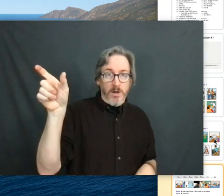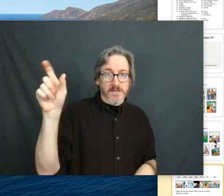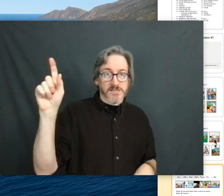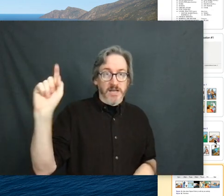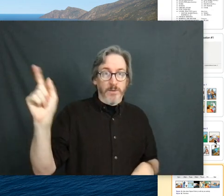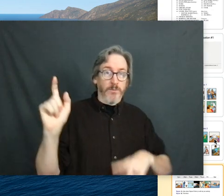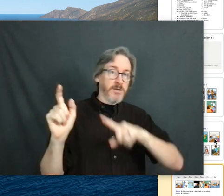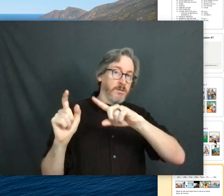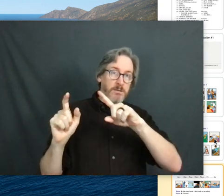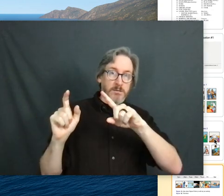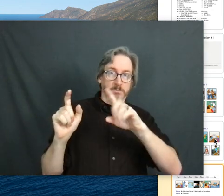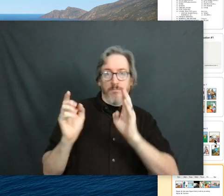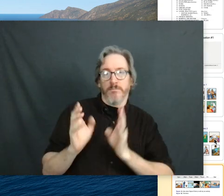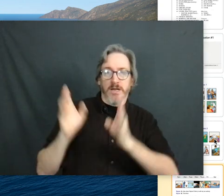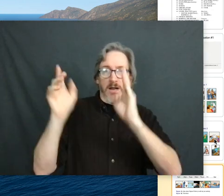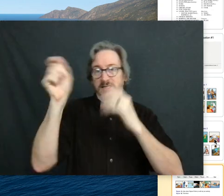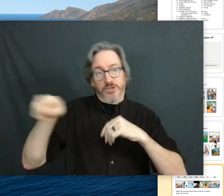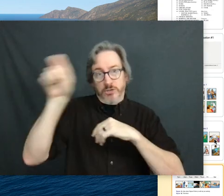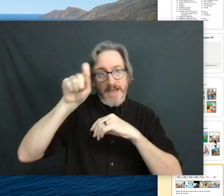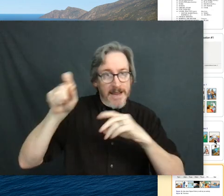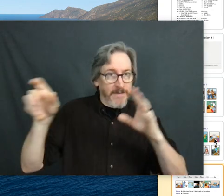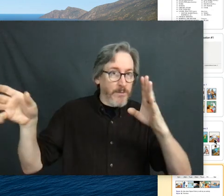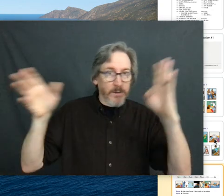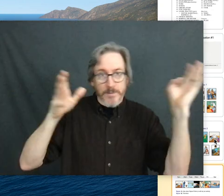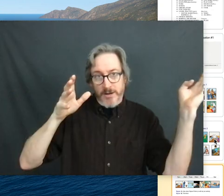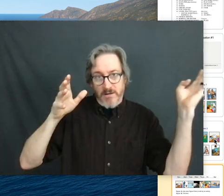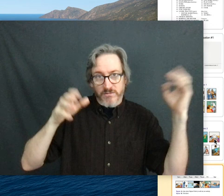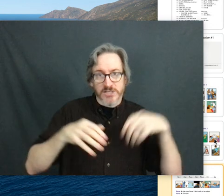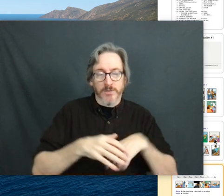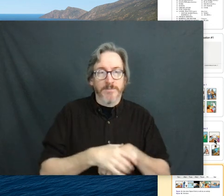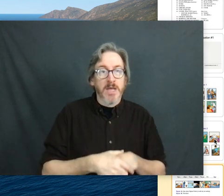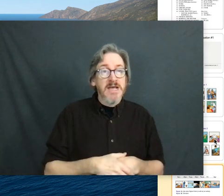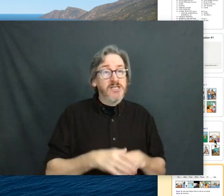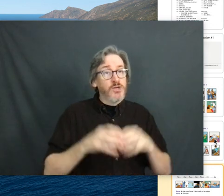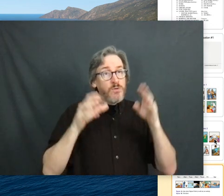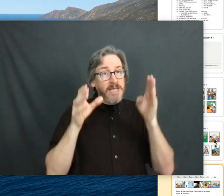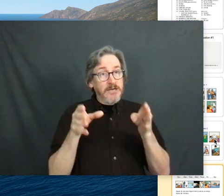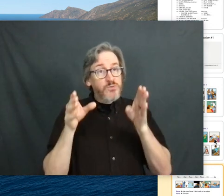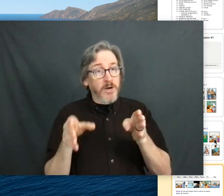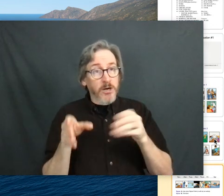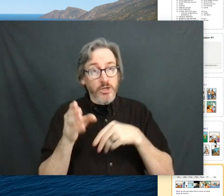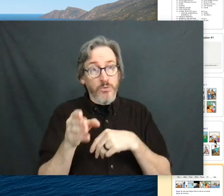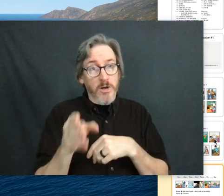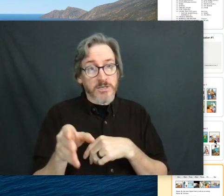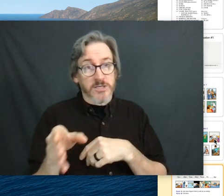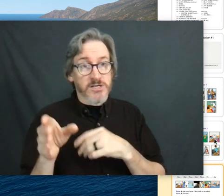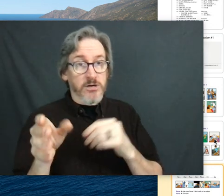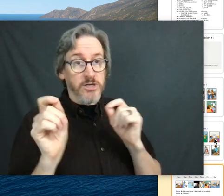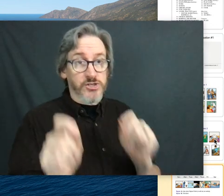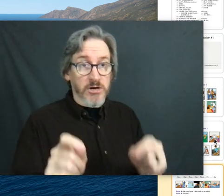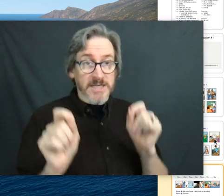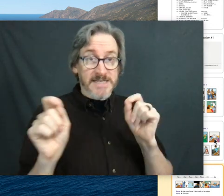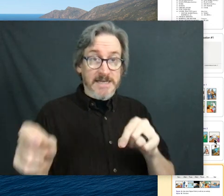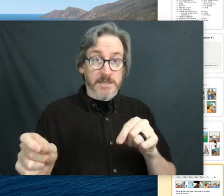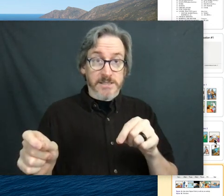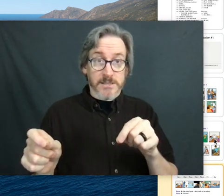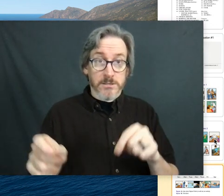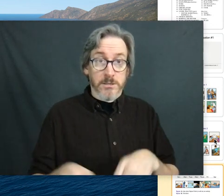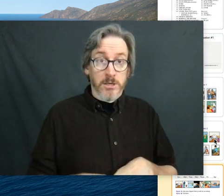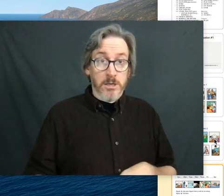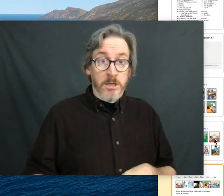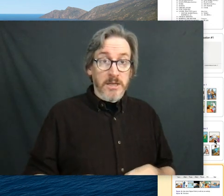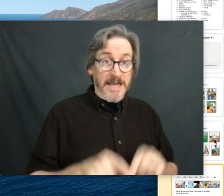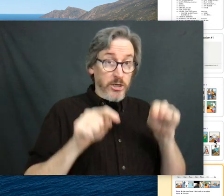the week it was, and we would, I'd circle that, and then we would make reference to it. So here's where you want to start constructing